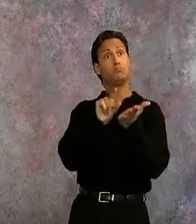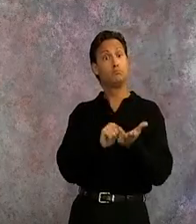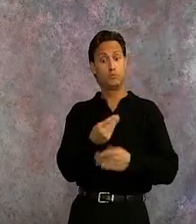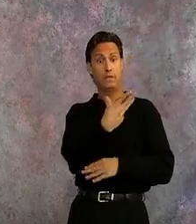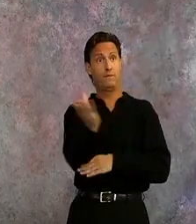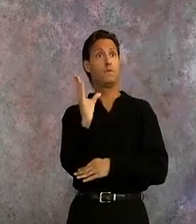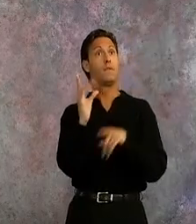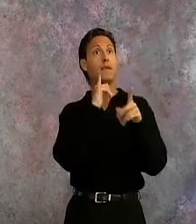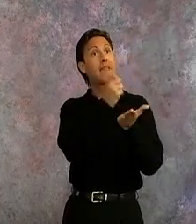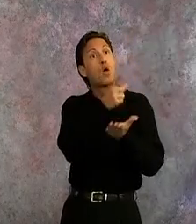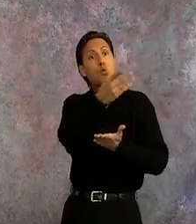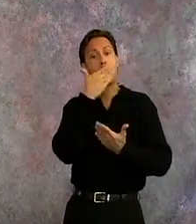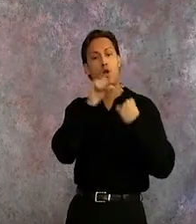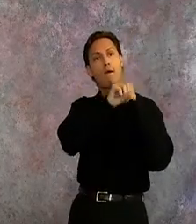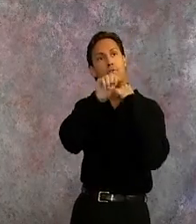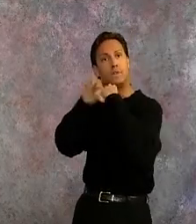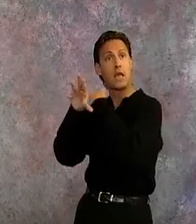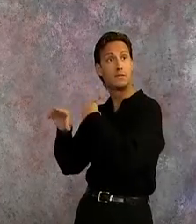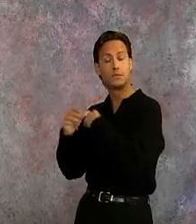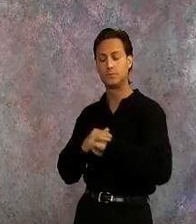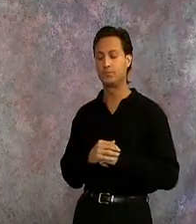programs. There's other local agencies in the